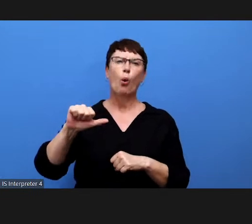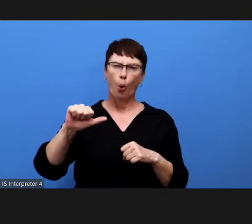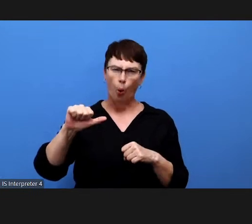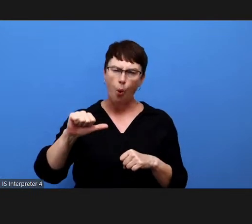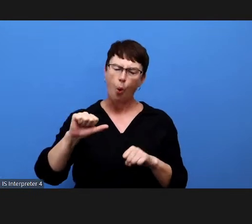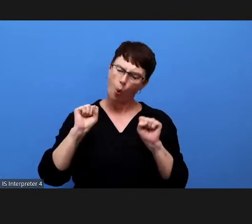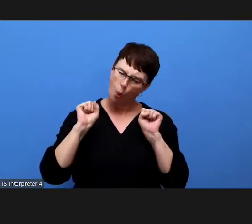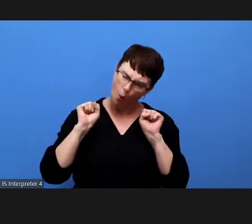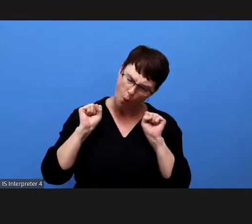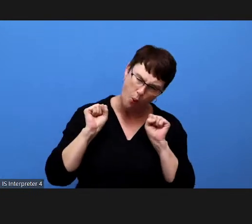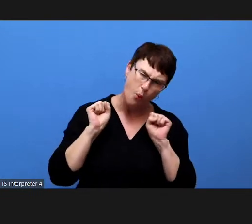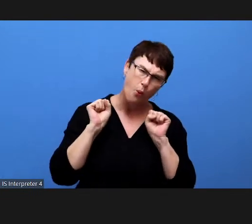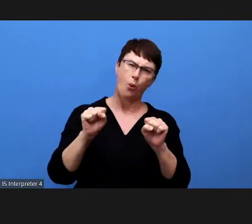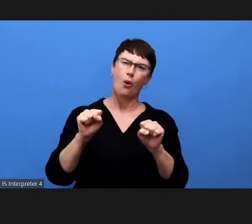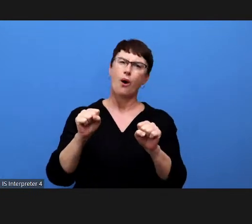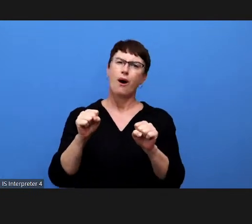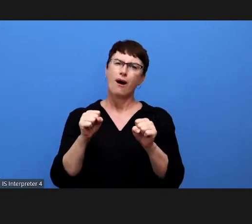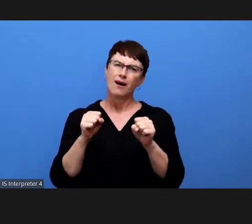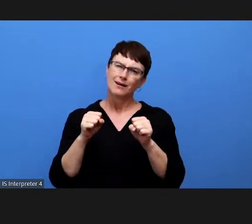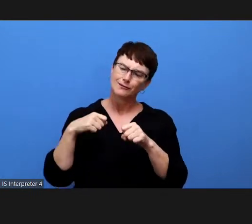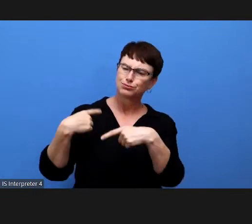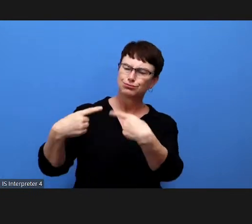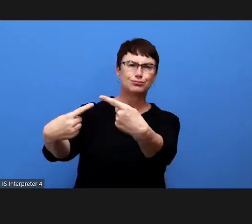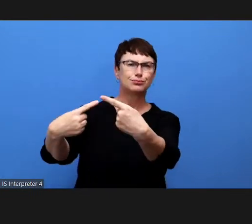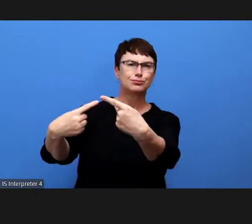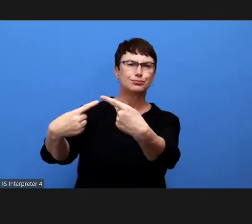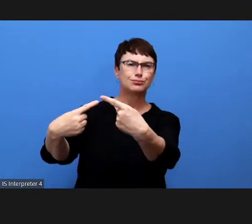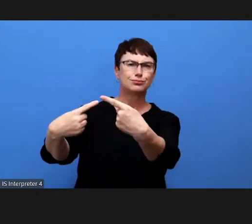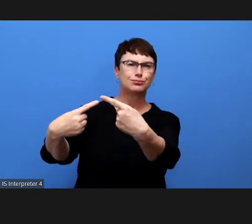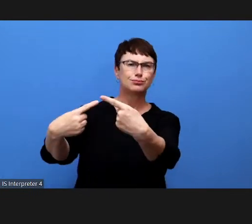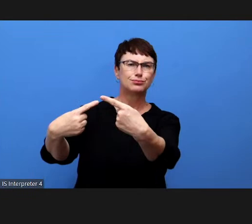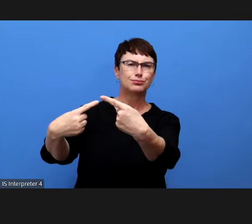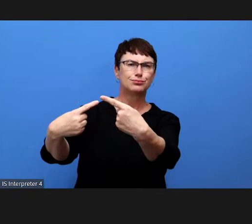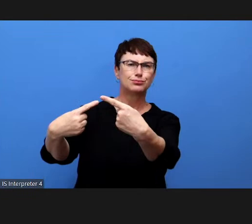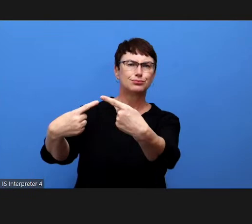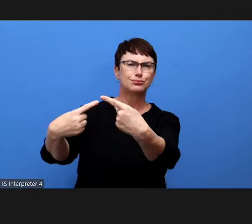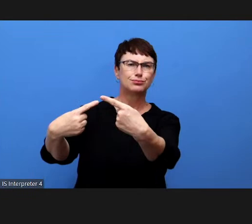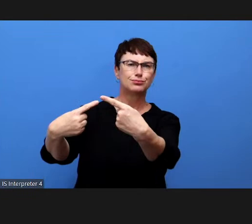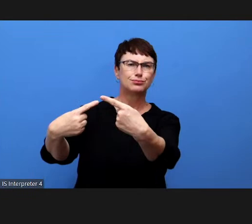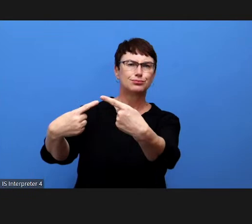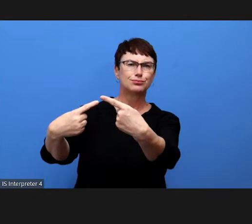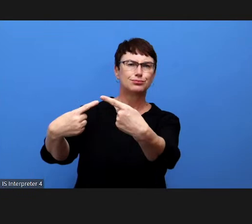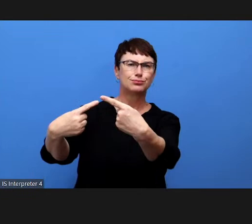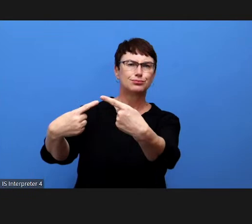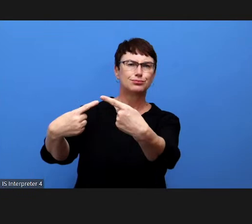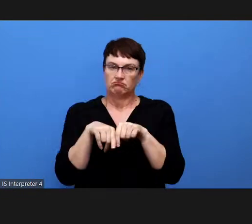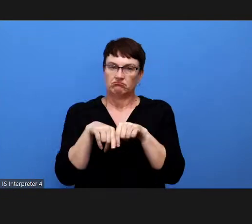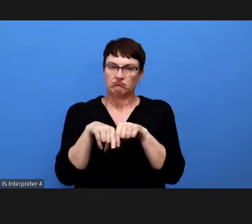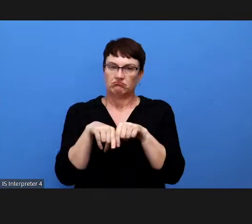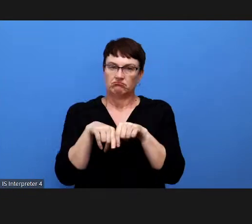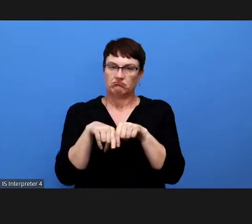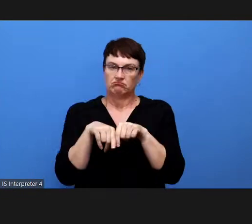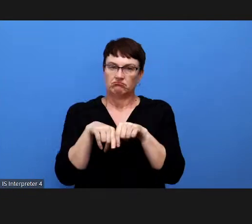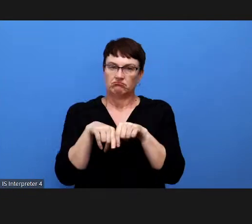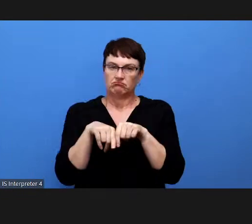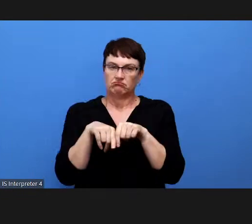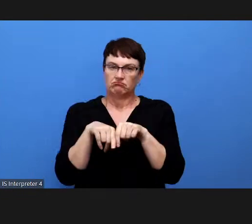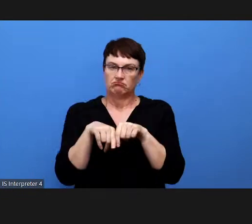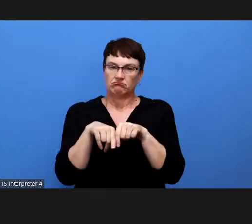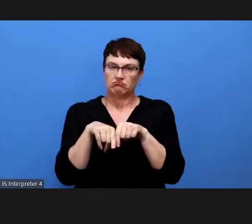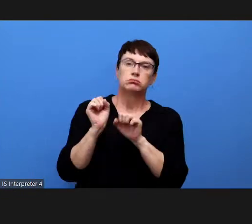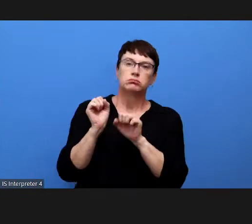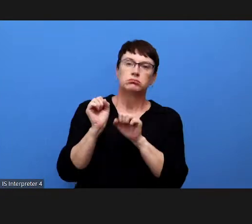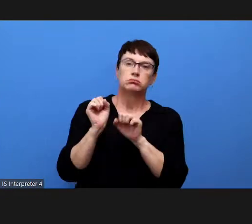decarbonization opportunities in Africa. But do we know in Africa, before we even talk